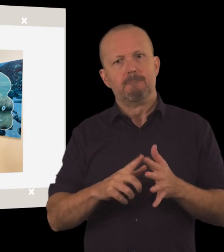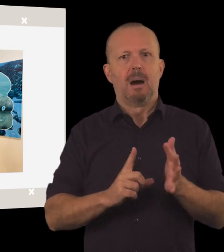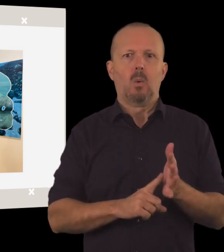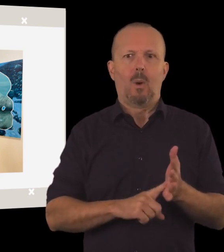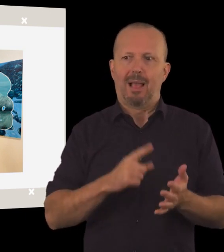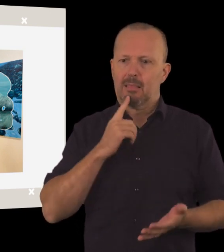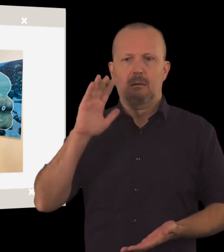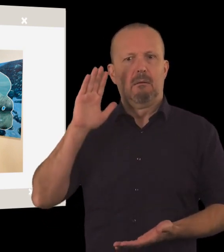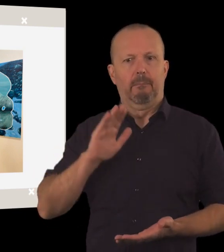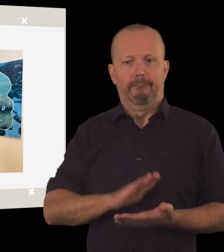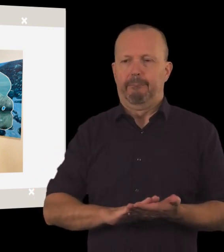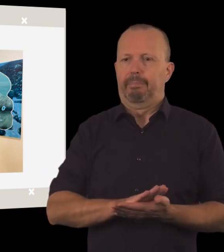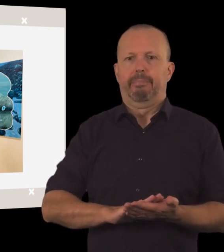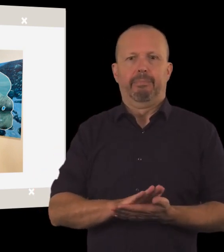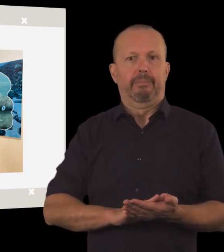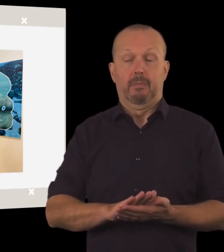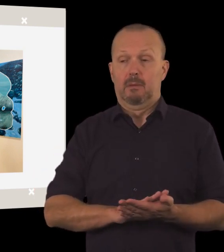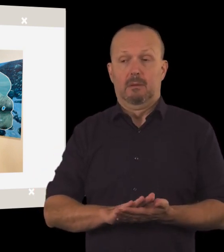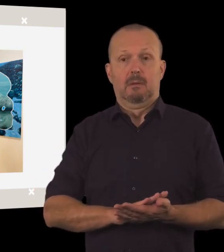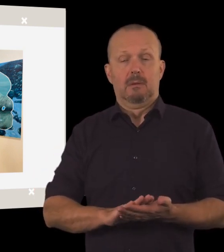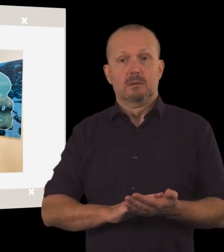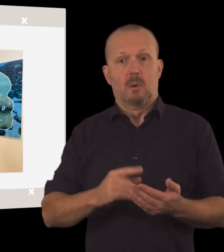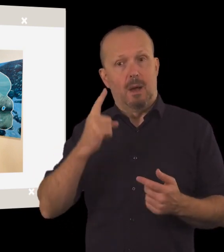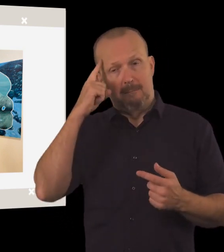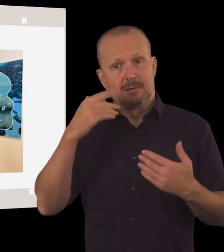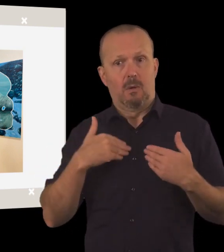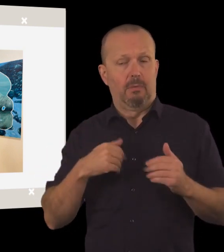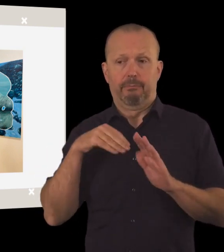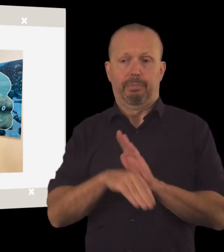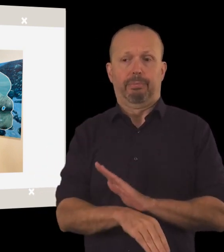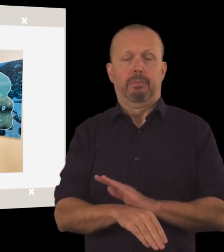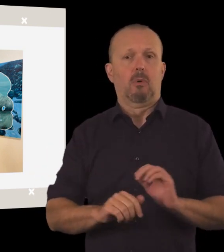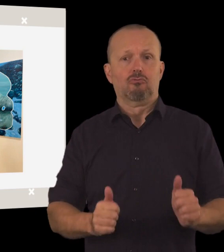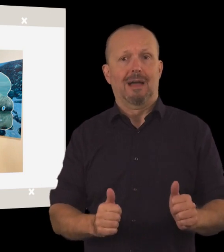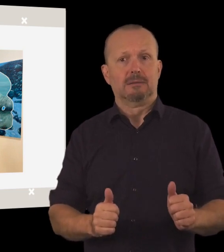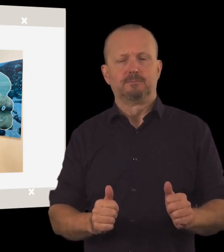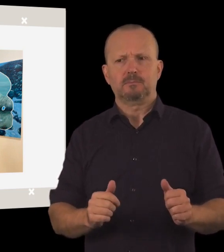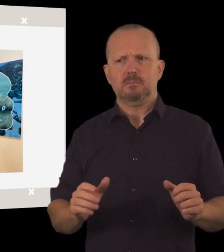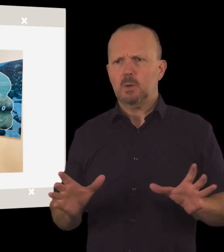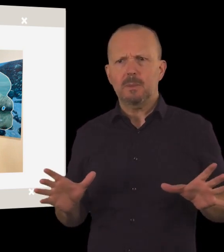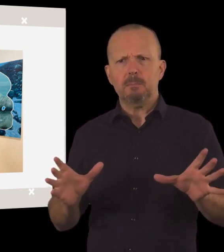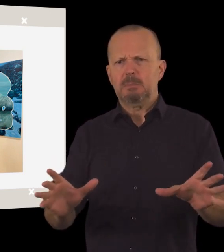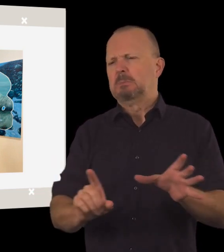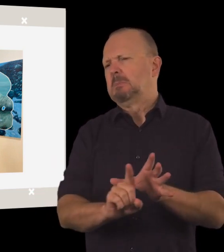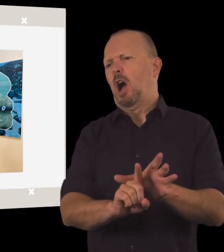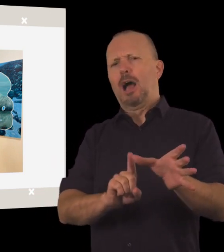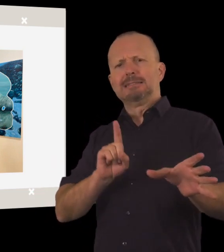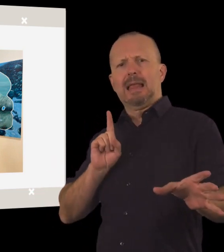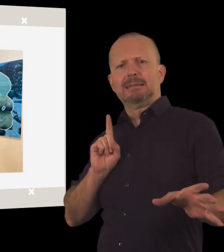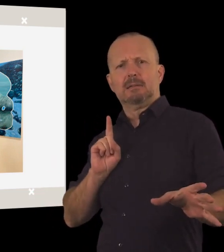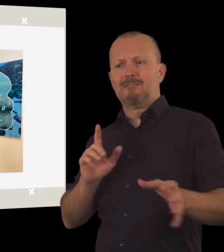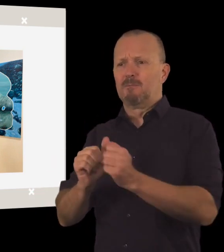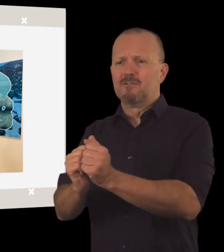being empty, like completely empty, and it wasn't good. My mental health was not great. So I isolated myself away